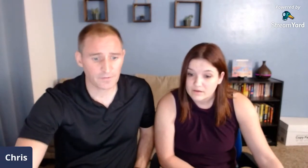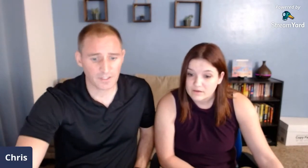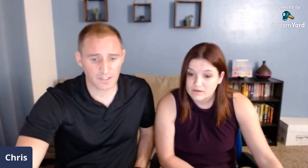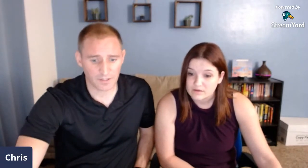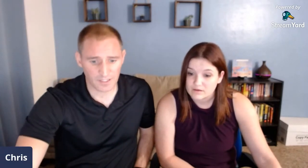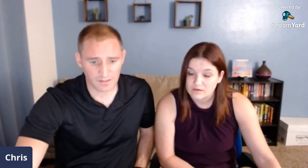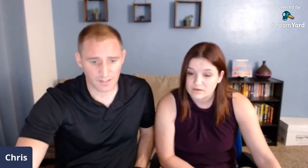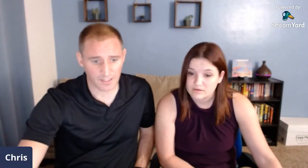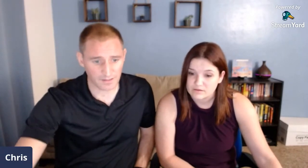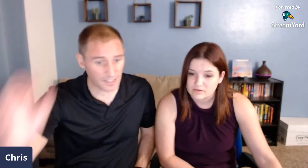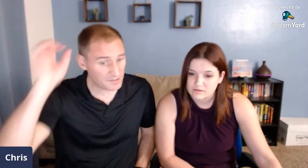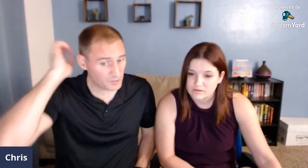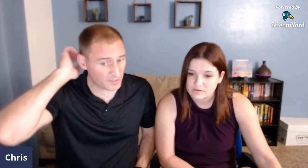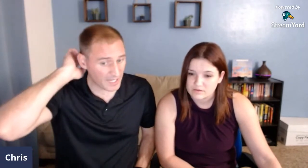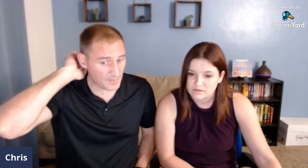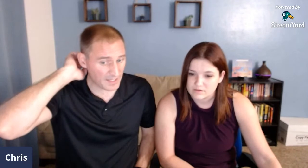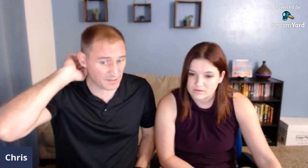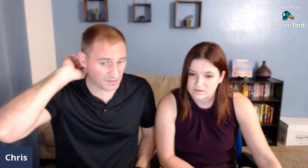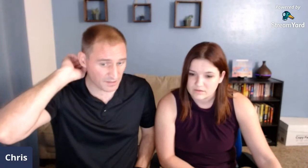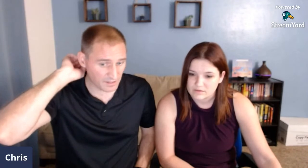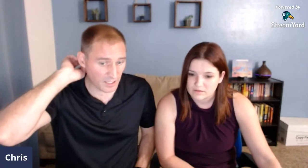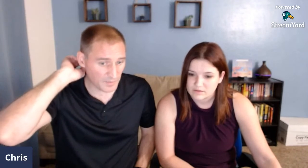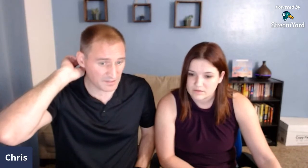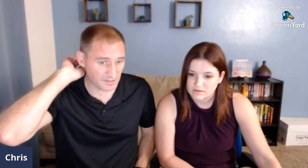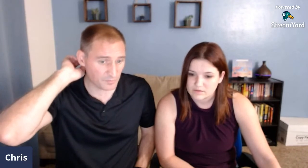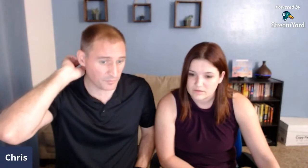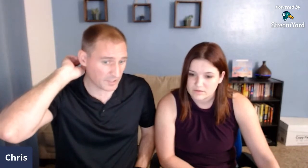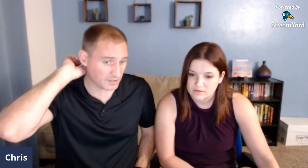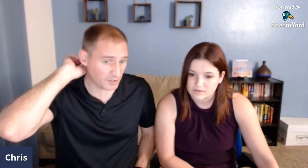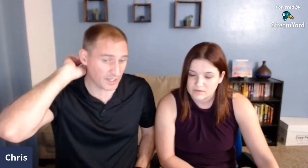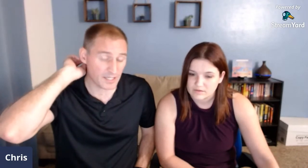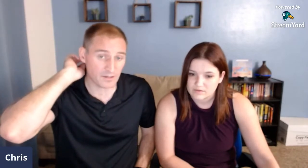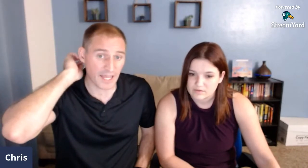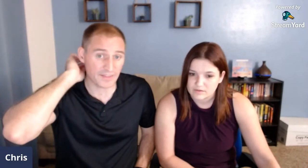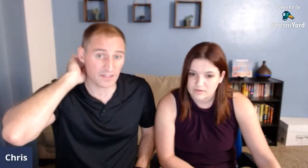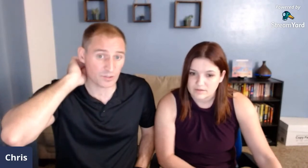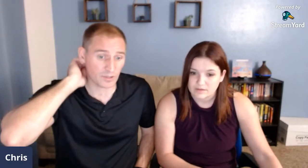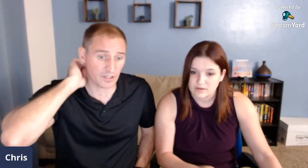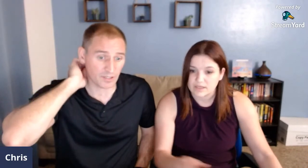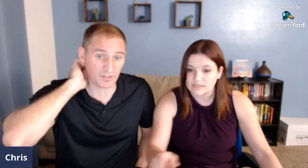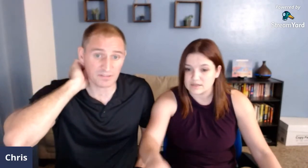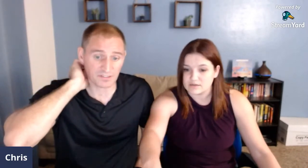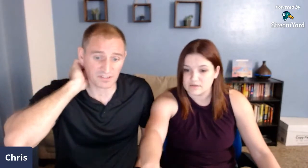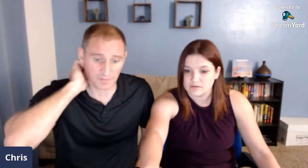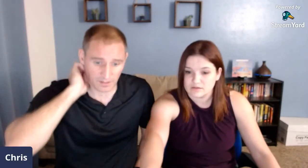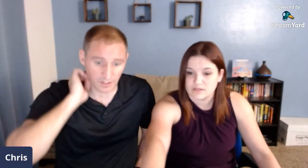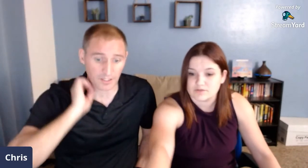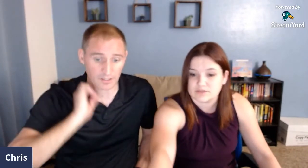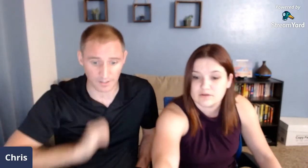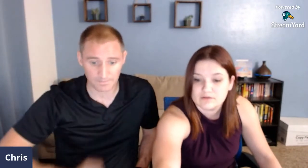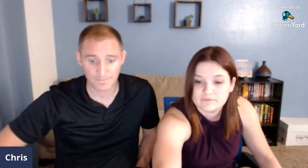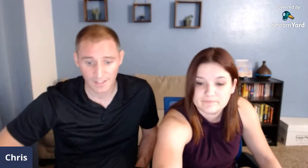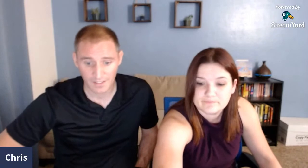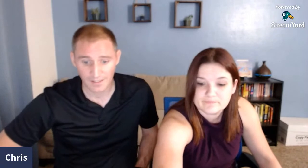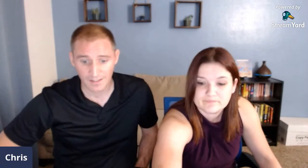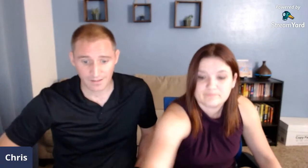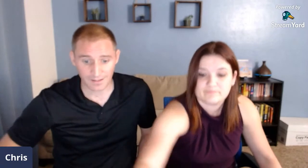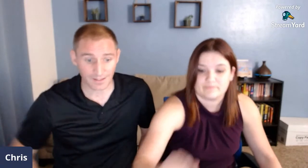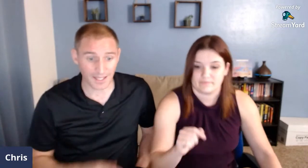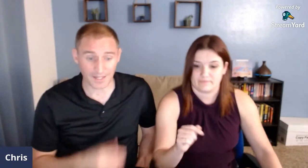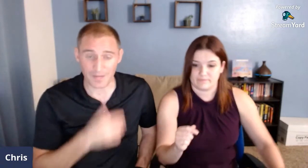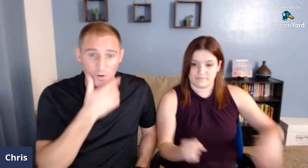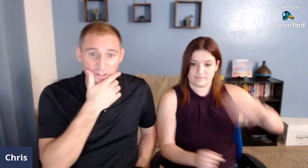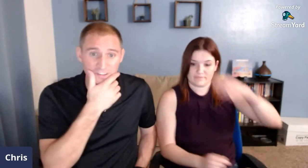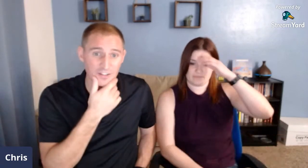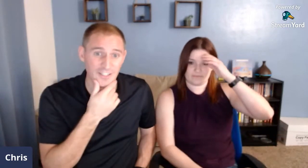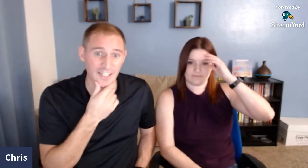Yeah, feel free to go ahead and let us know what app that is in the comments, and then we can go ahead and add that to our resources. Okay, great.